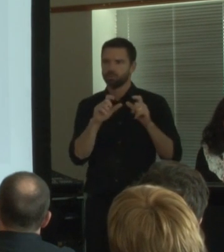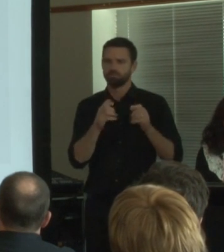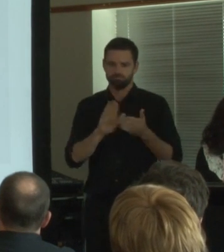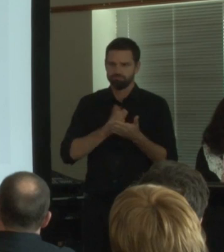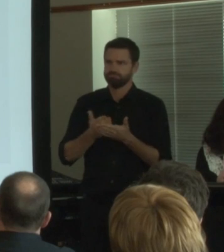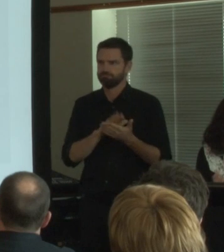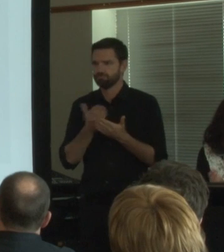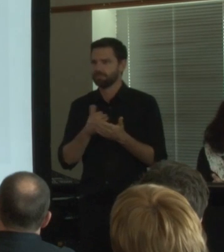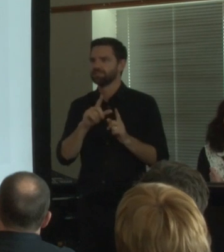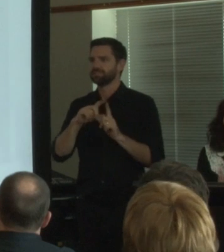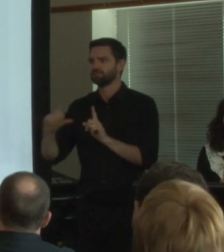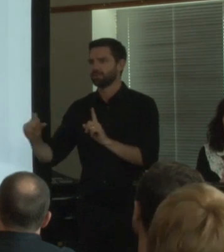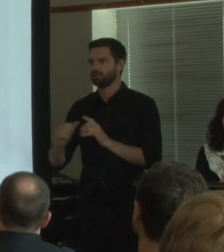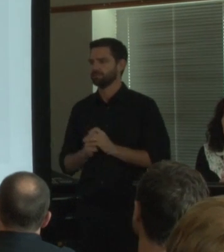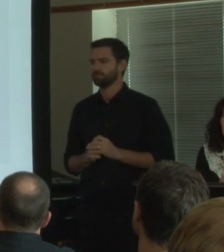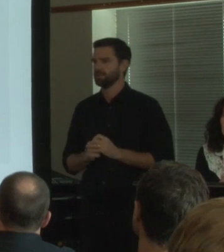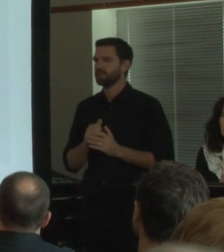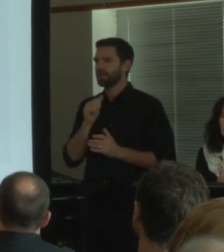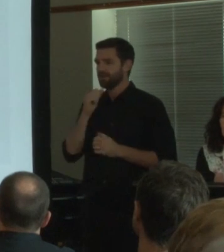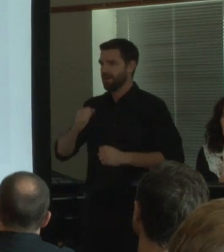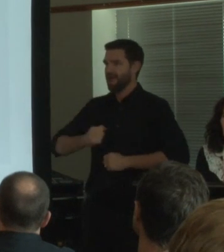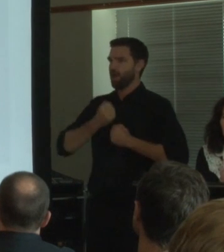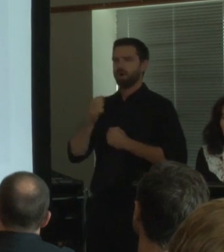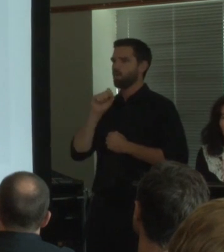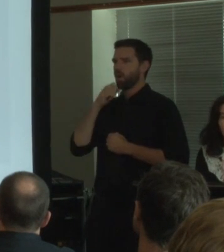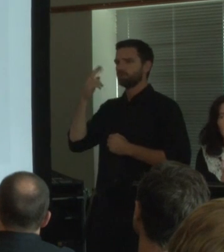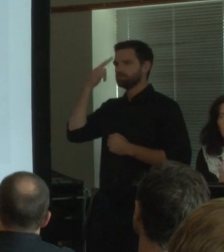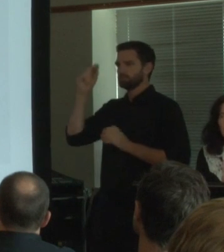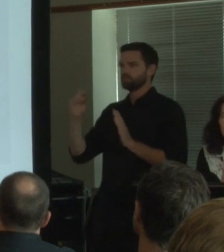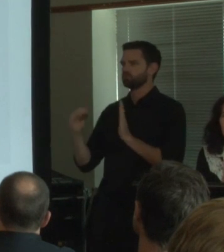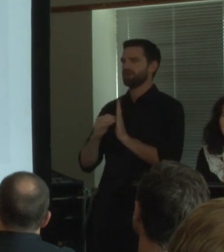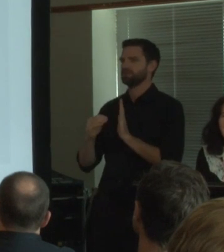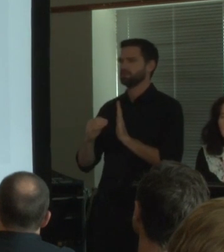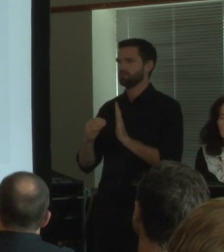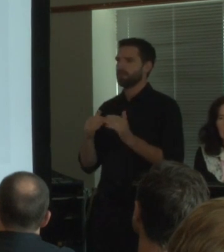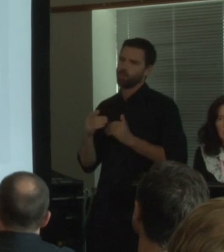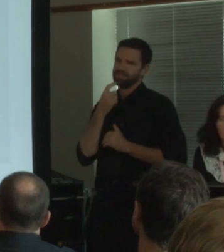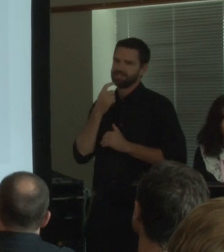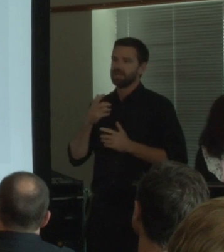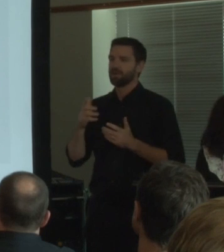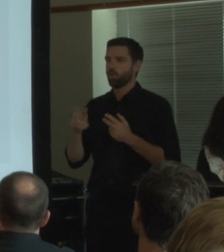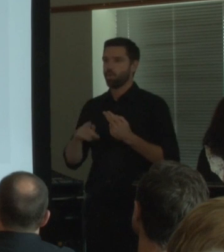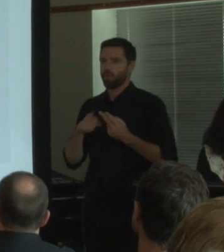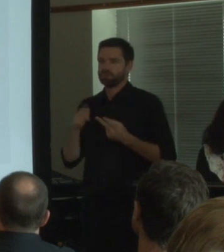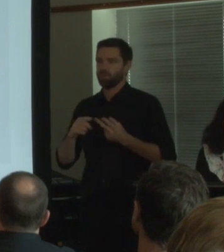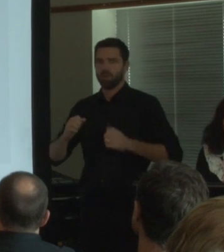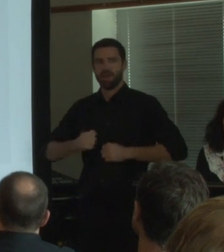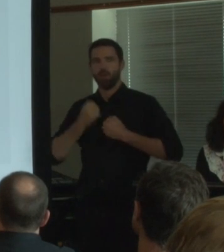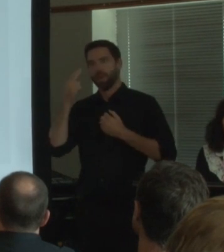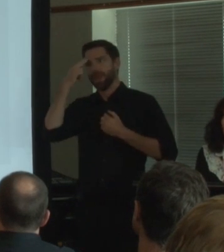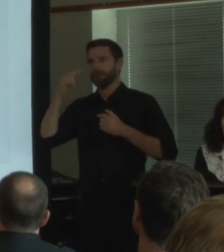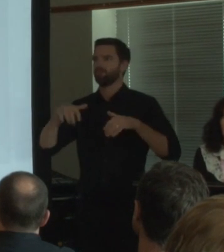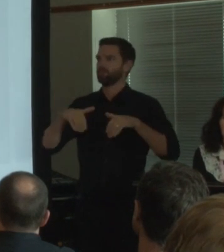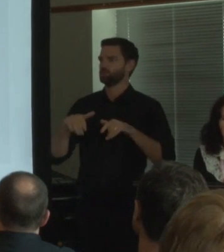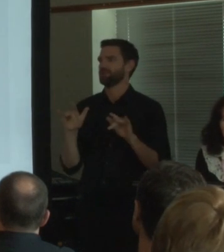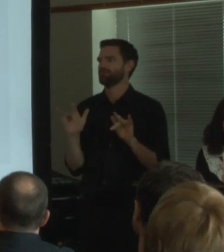We didn't put a credit where it was our photograph for two reasons. Number one of which made it easier, number two of which we hadn't named ourselves yet. So it was much easier to go